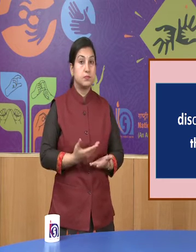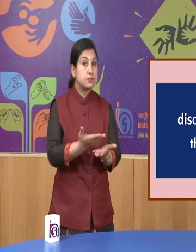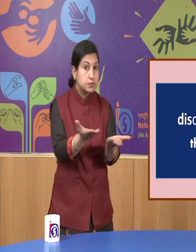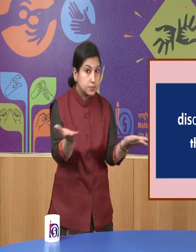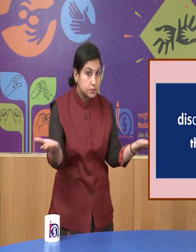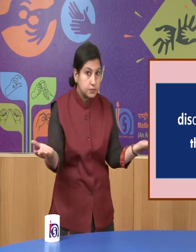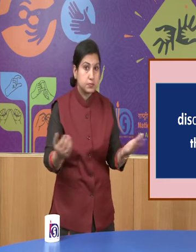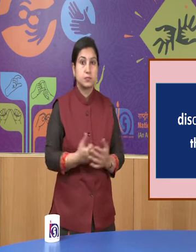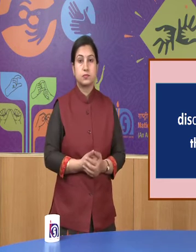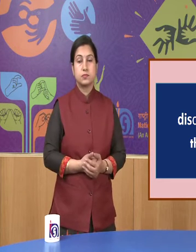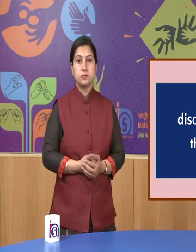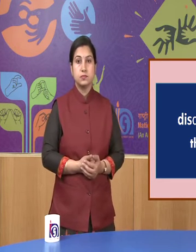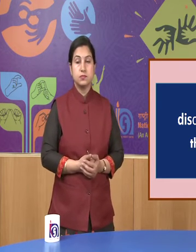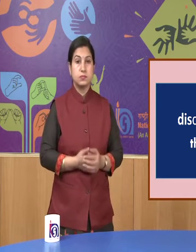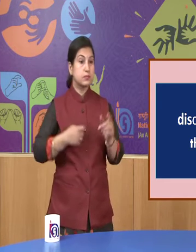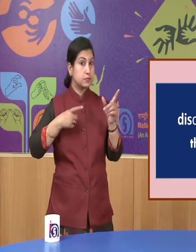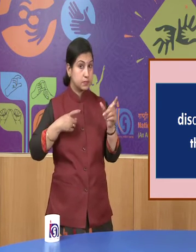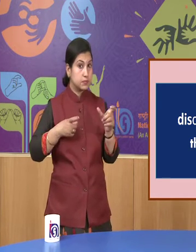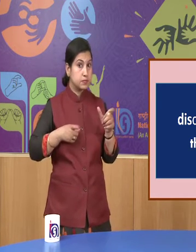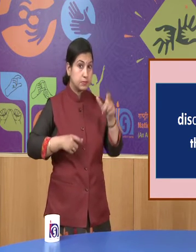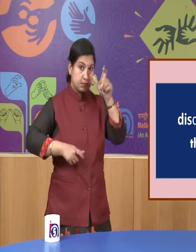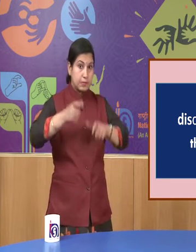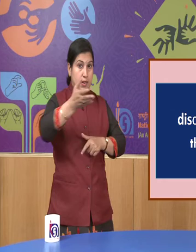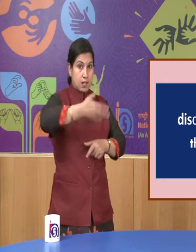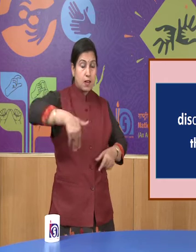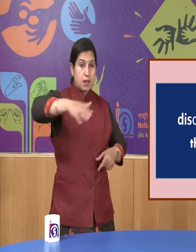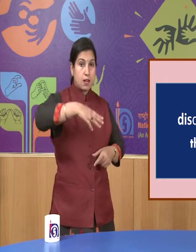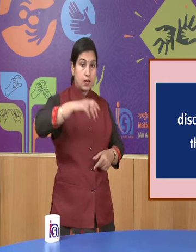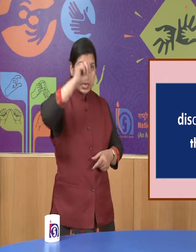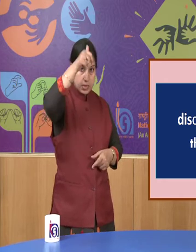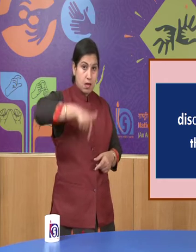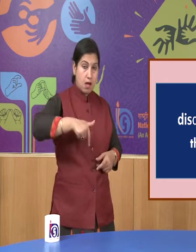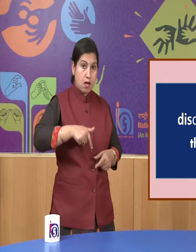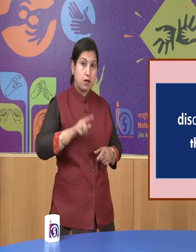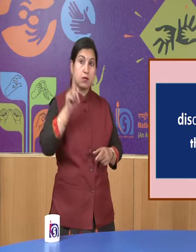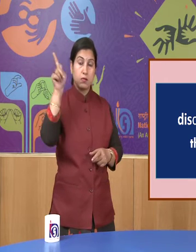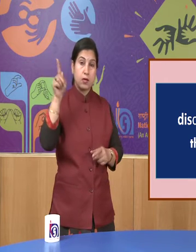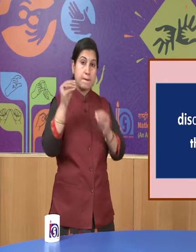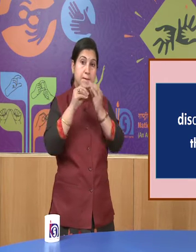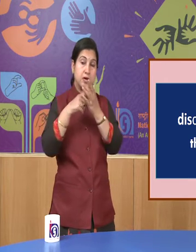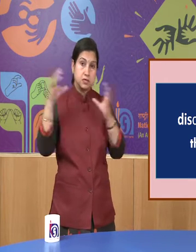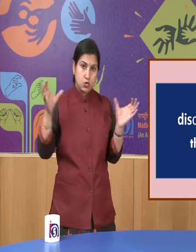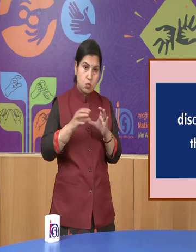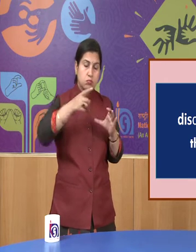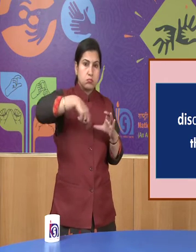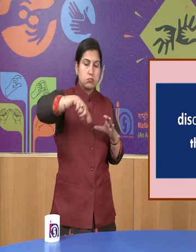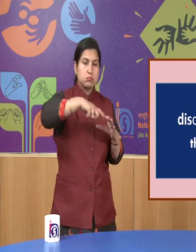Learners, the unhappiness of soldiers in British Indian Army was an